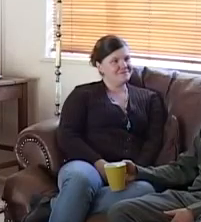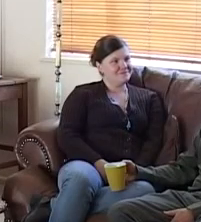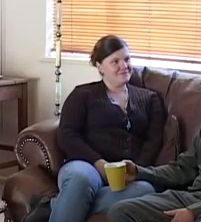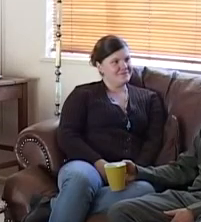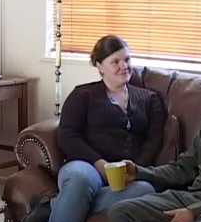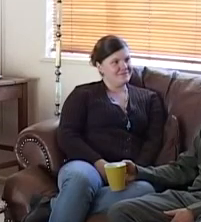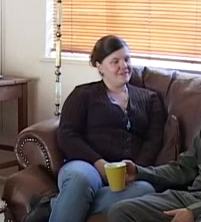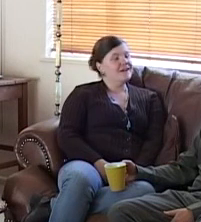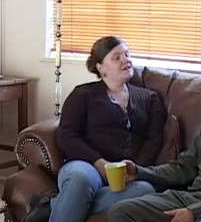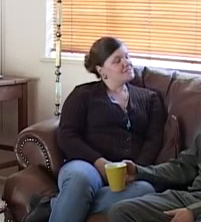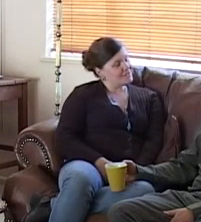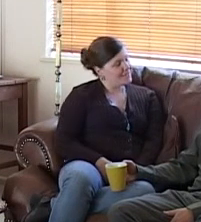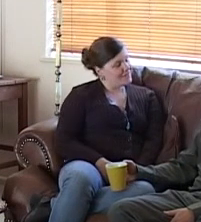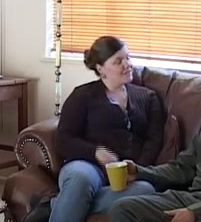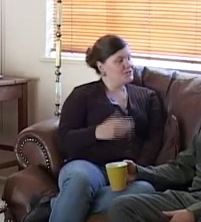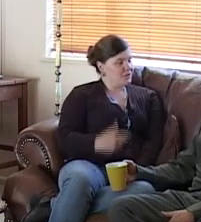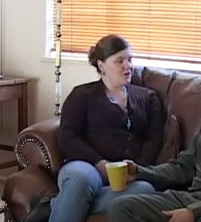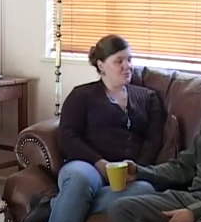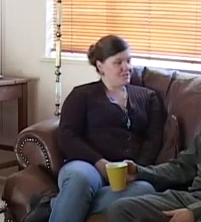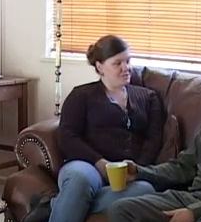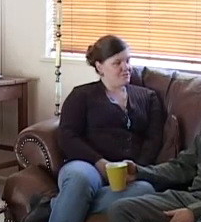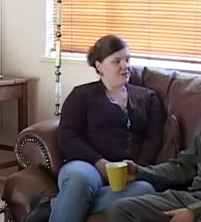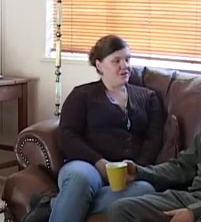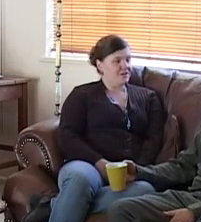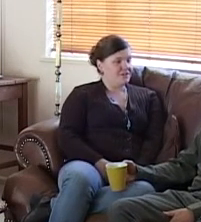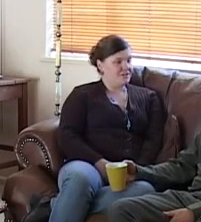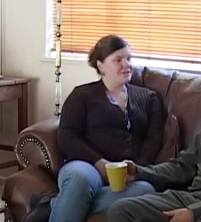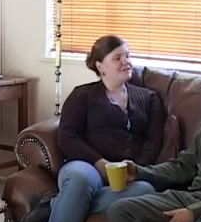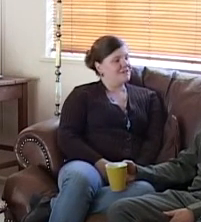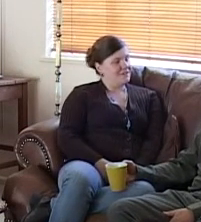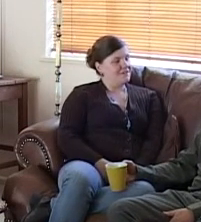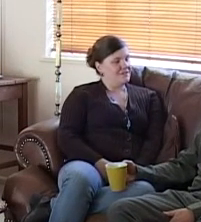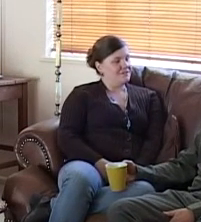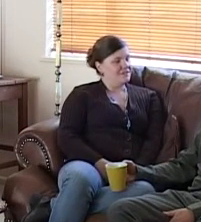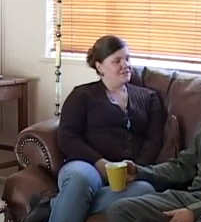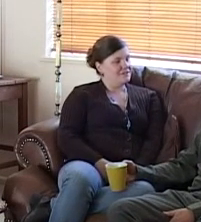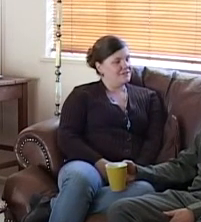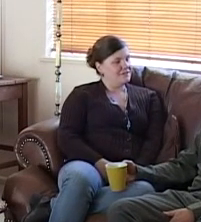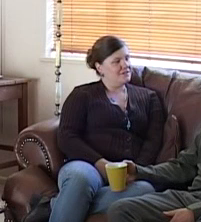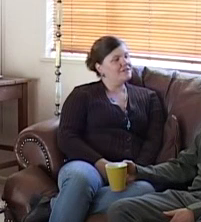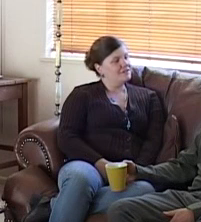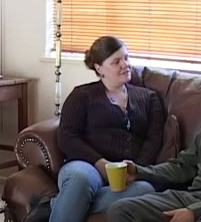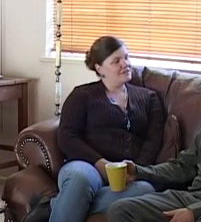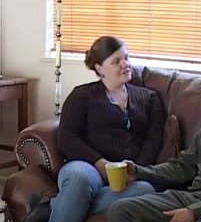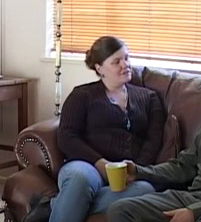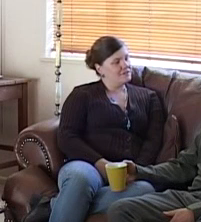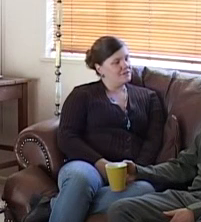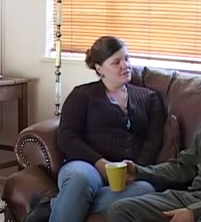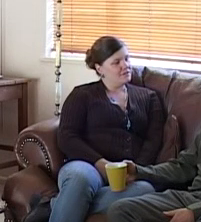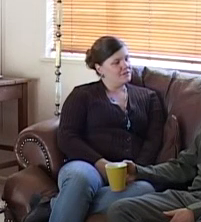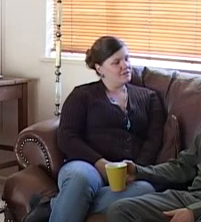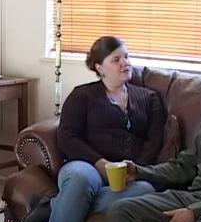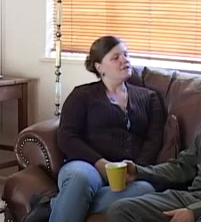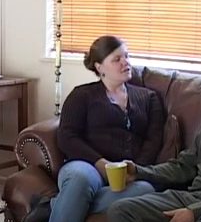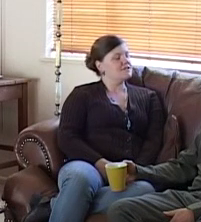and efficient care. So Dylan, are you enjoying your computer so far? Yes, yeah, I'm enjoying my computer, yeah, and I think the